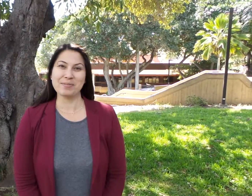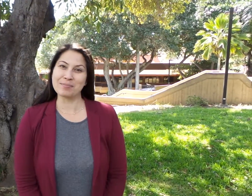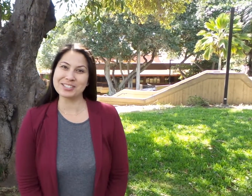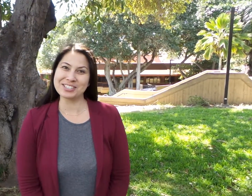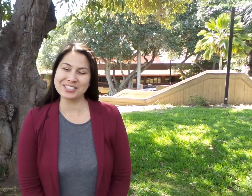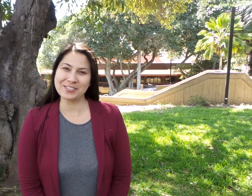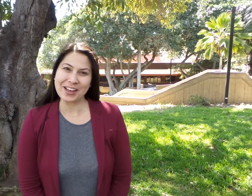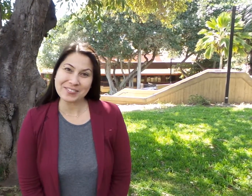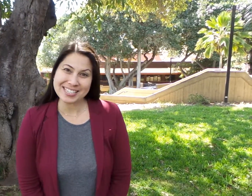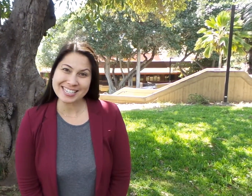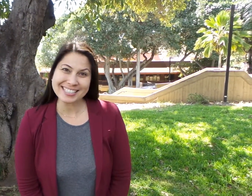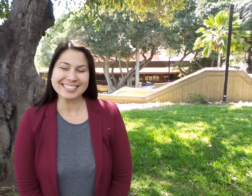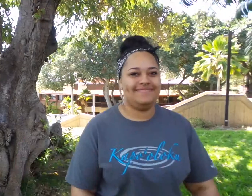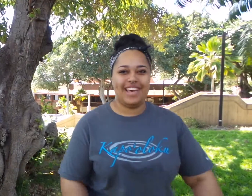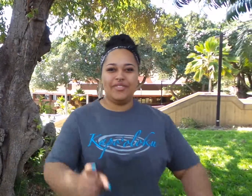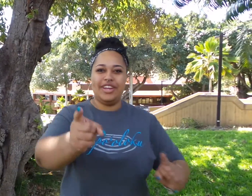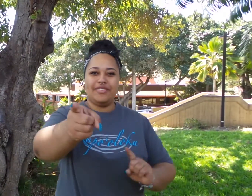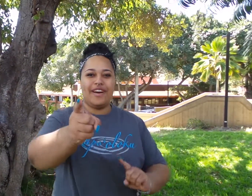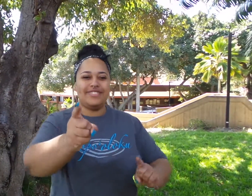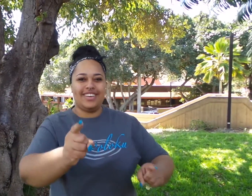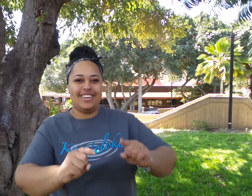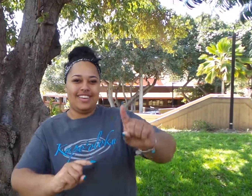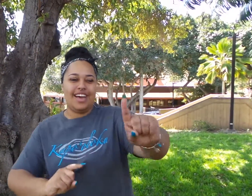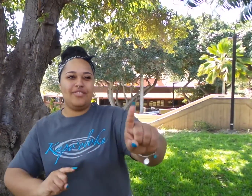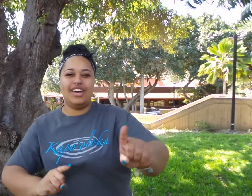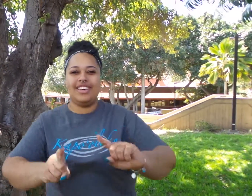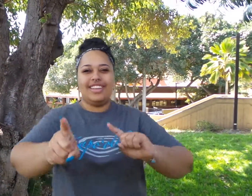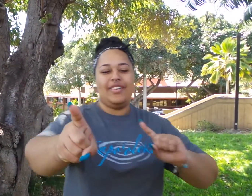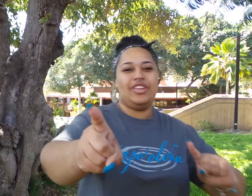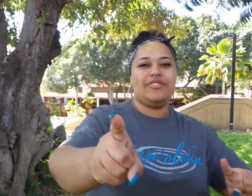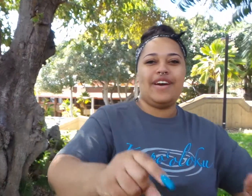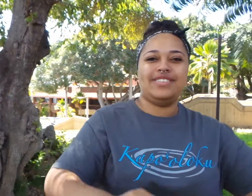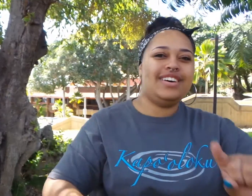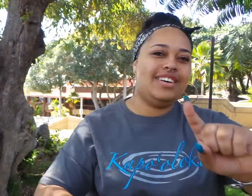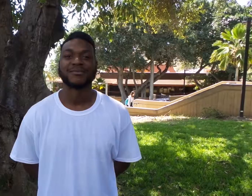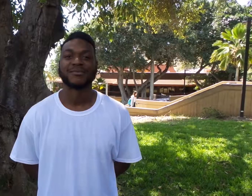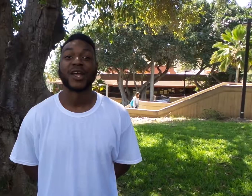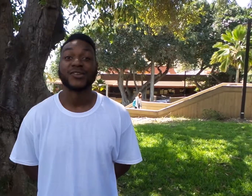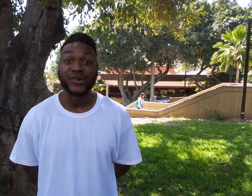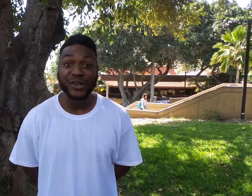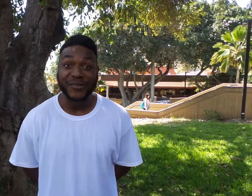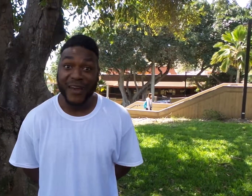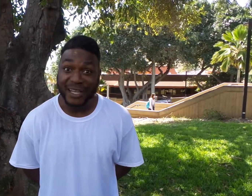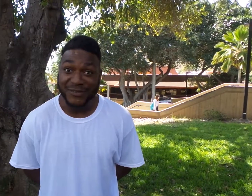Remember to do your FAFSA. Have you done your FAFSA? Have you done it? Have you done your FAFSA? Do your FAFSA. FAFSA.